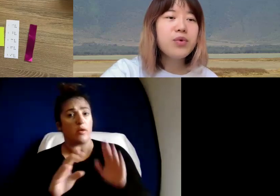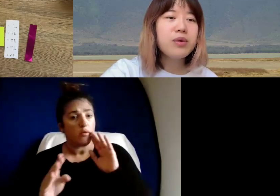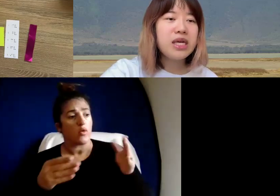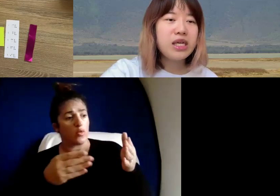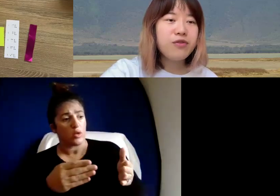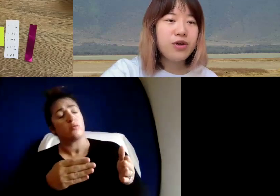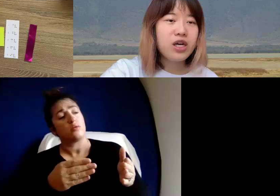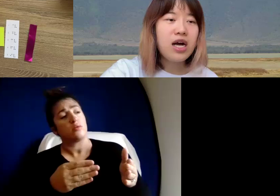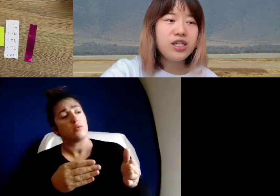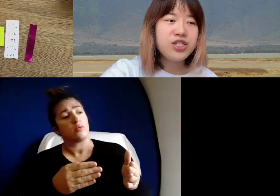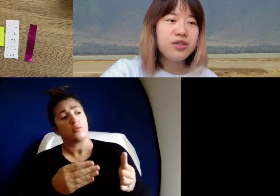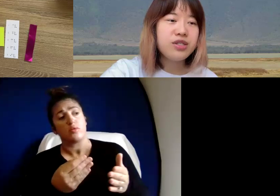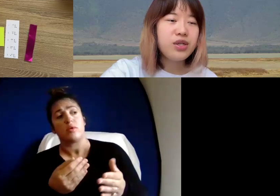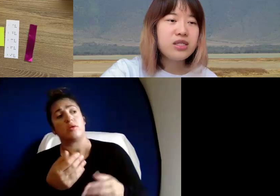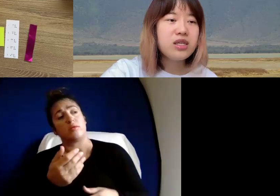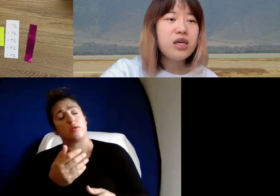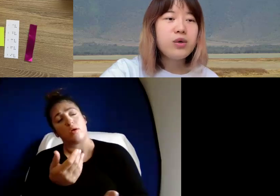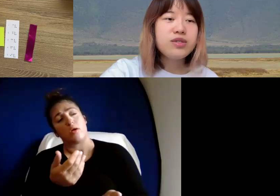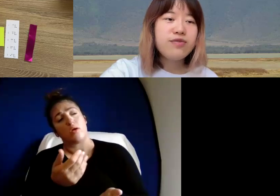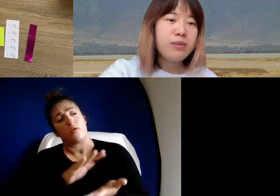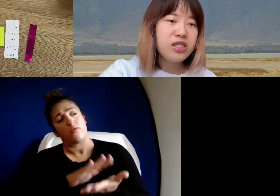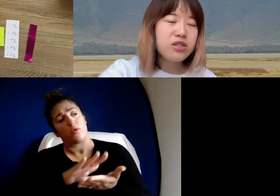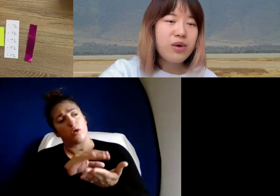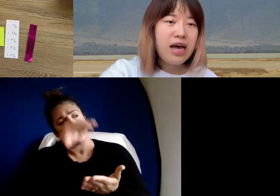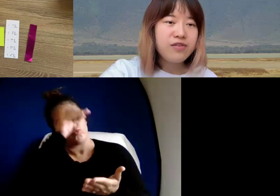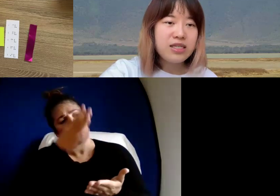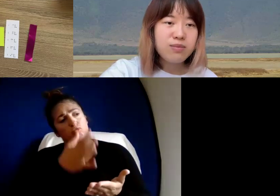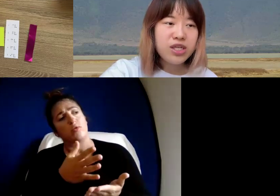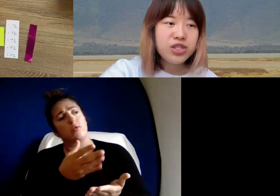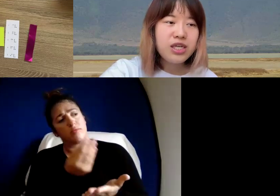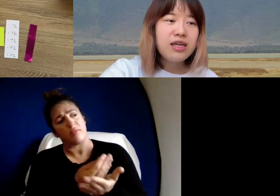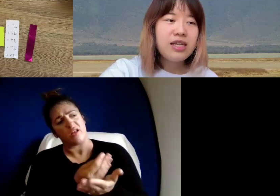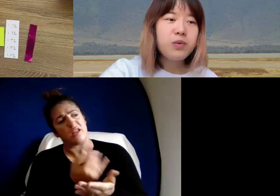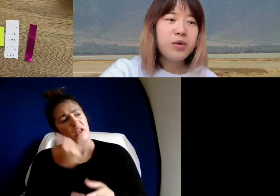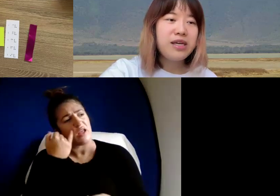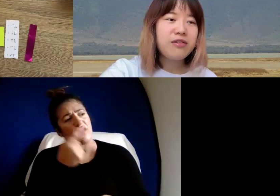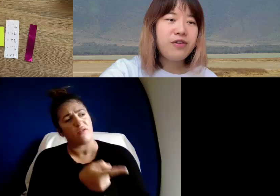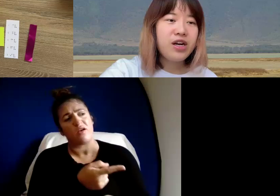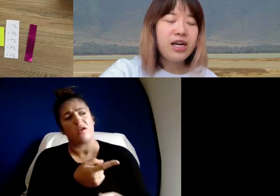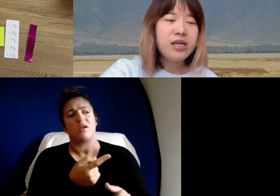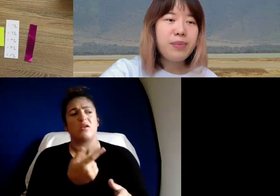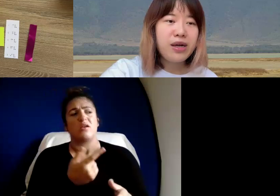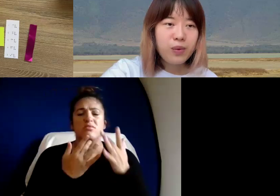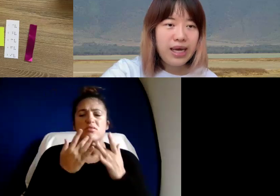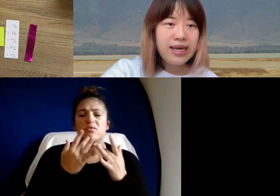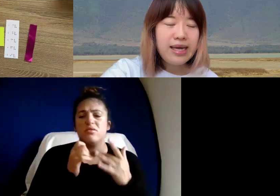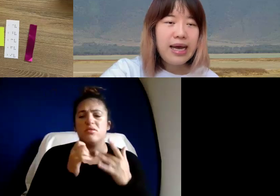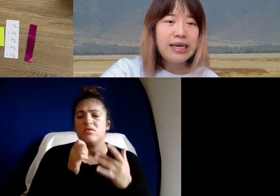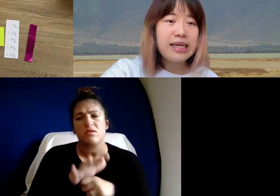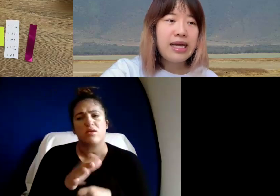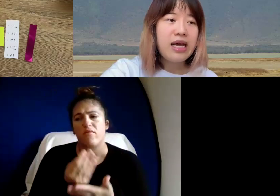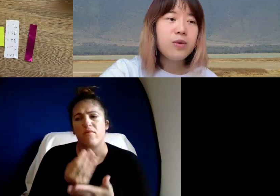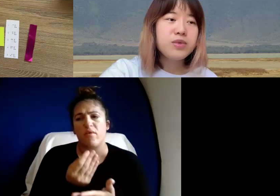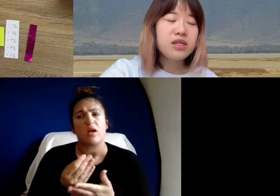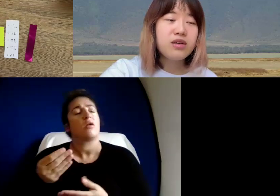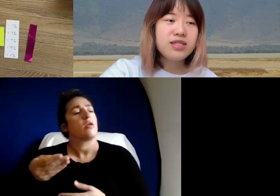like giving more money for college to students whose families don't have as much, then we're being fair in a better way,